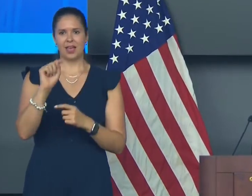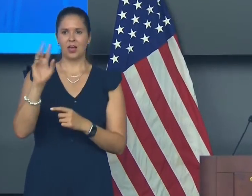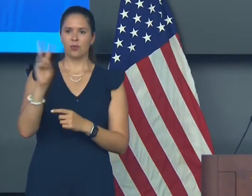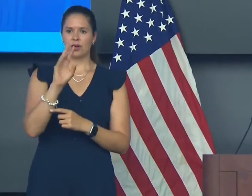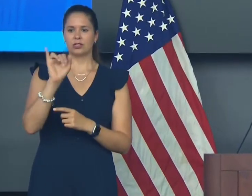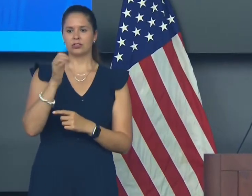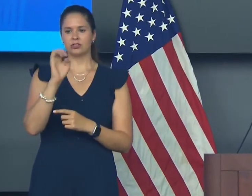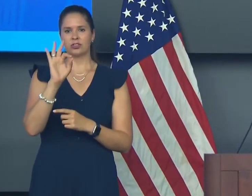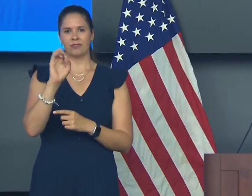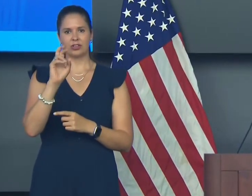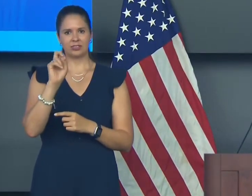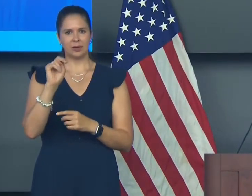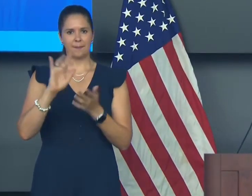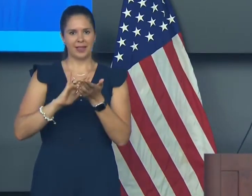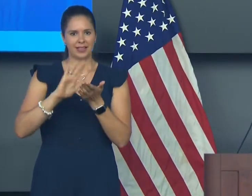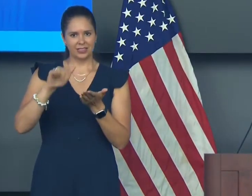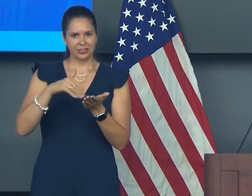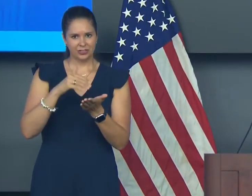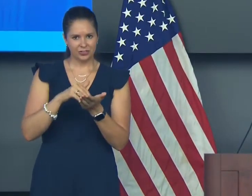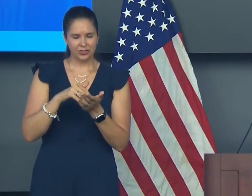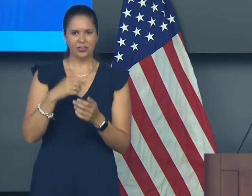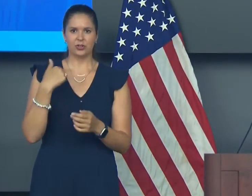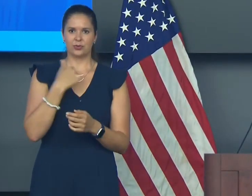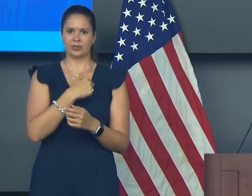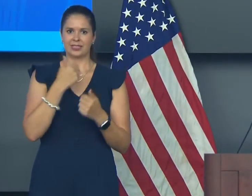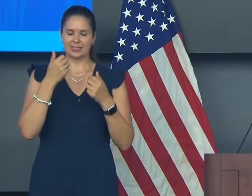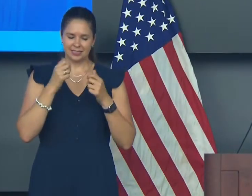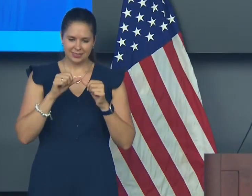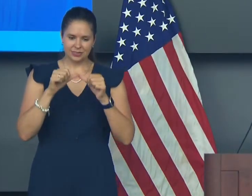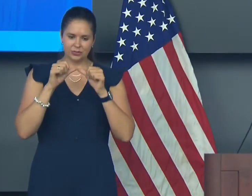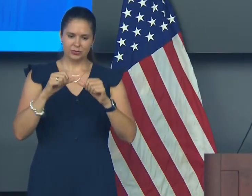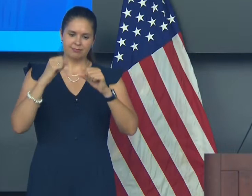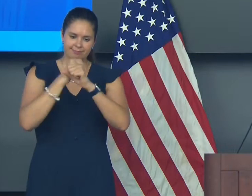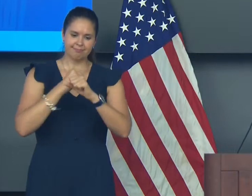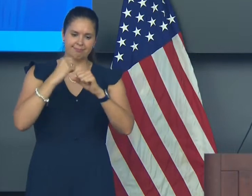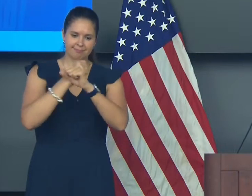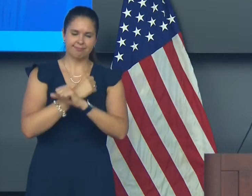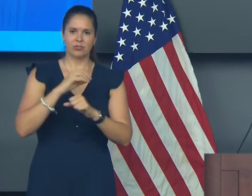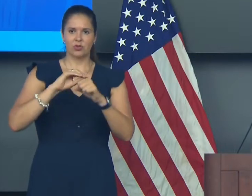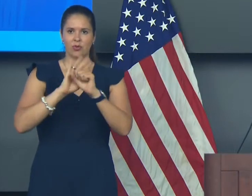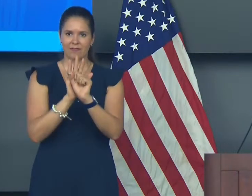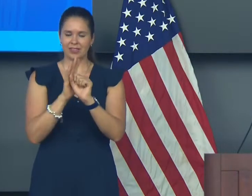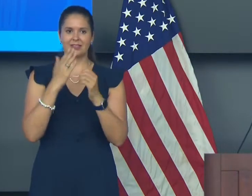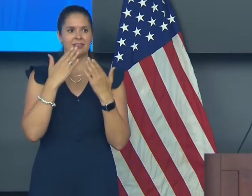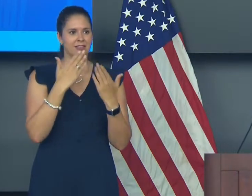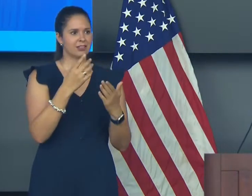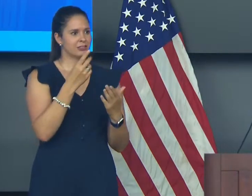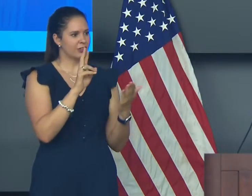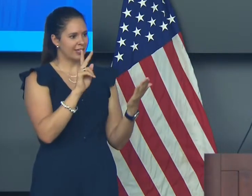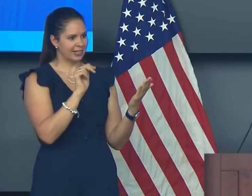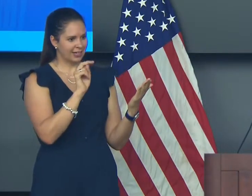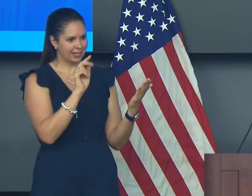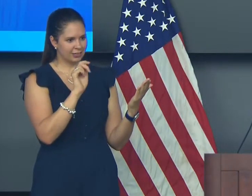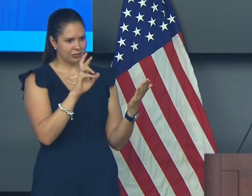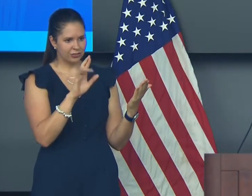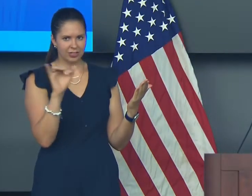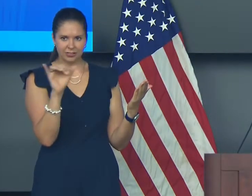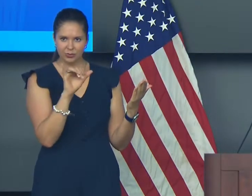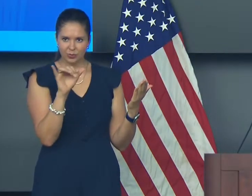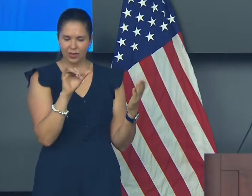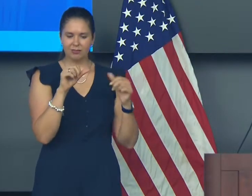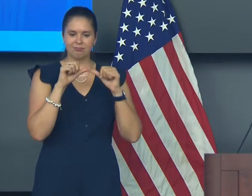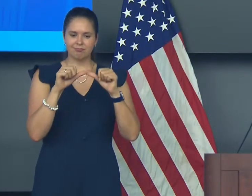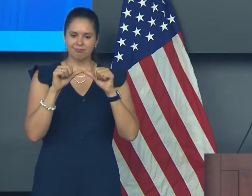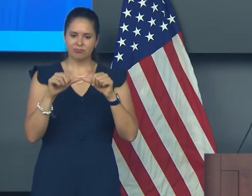and LCMC hospitals as we continue to battle COVID-19. I would also like to thank Dr. Cantor as well